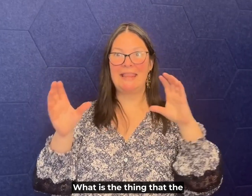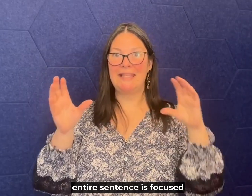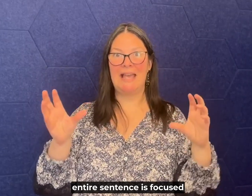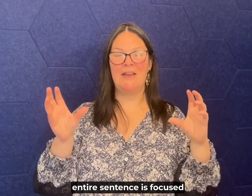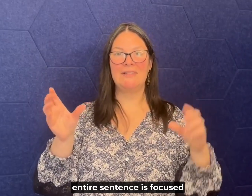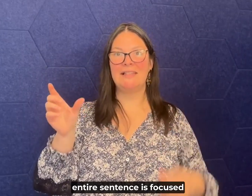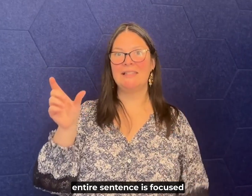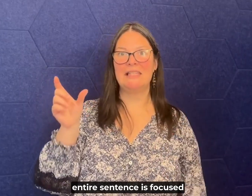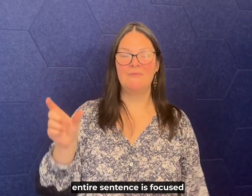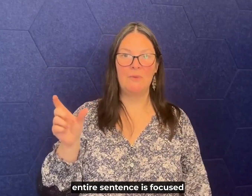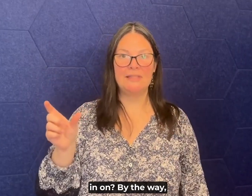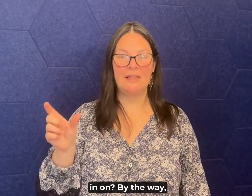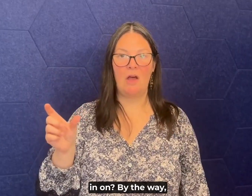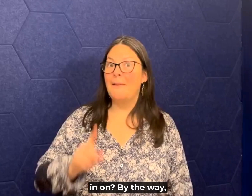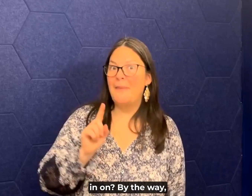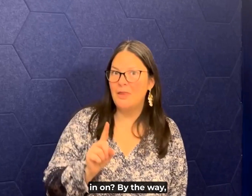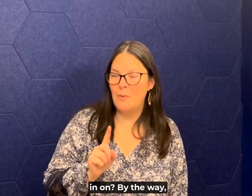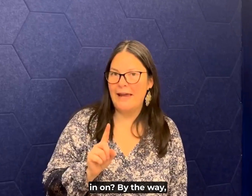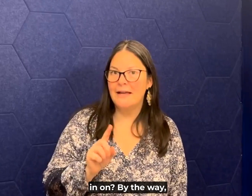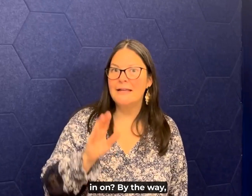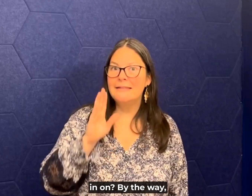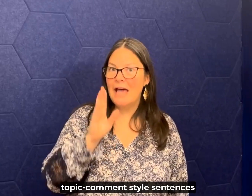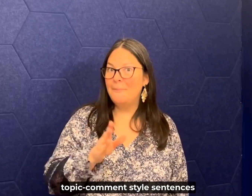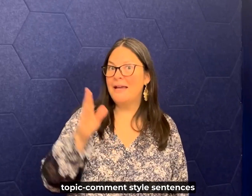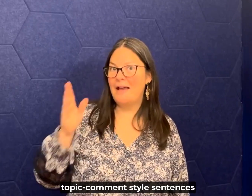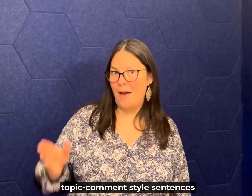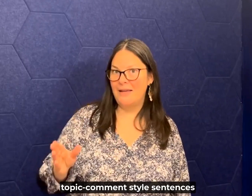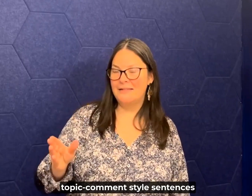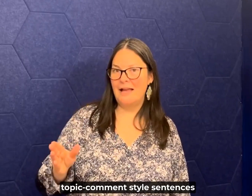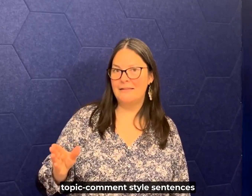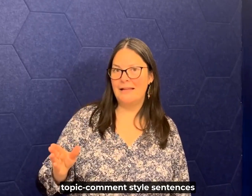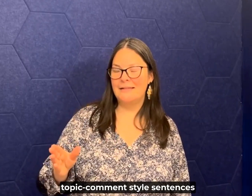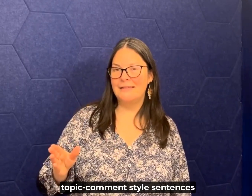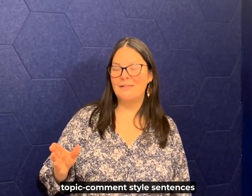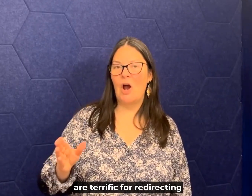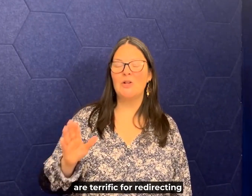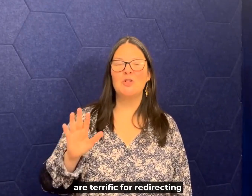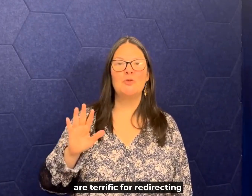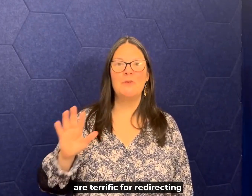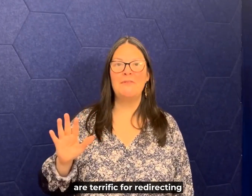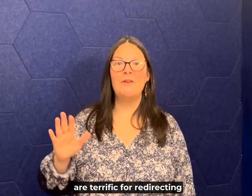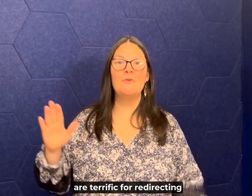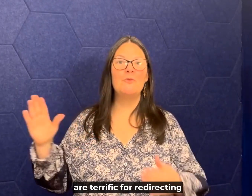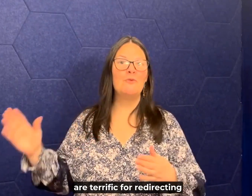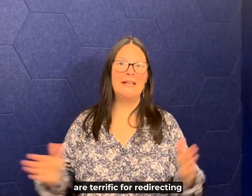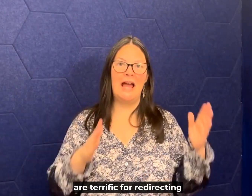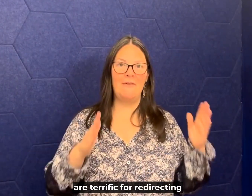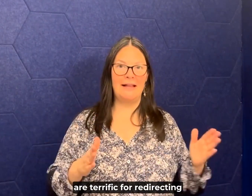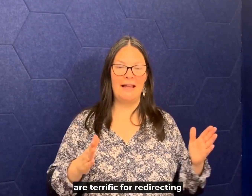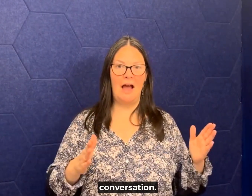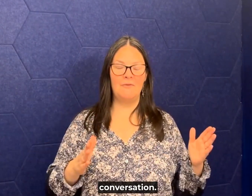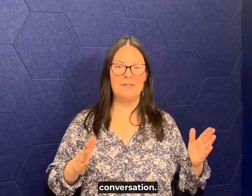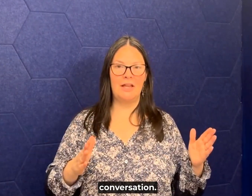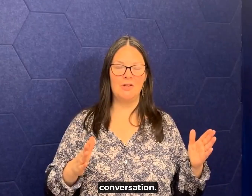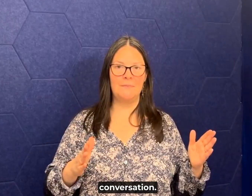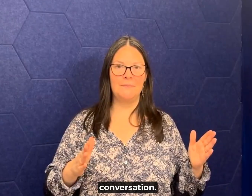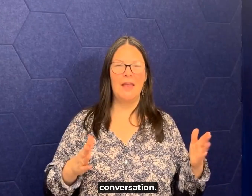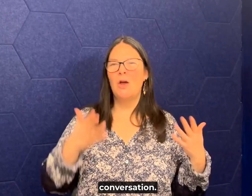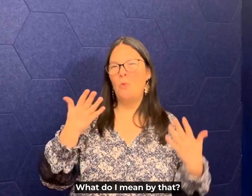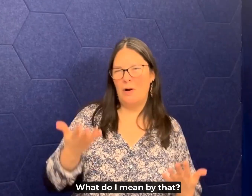entire sentence is focused in on? By the way, topic-comment style sentences are terrific for redirecting conversation. What do I